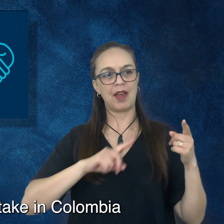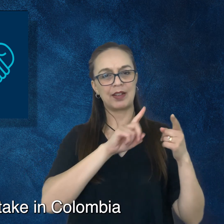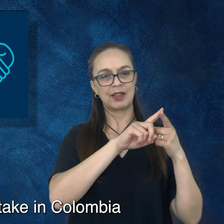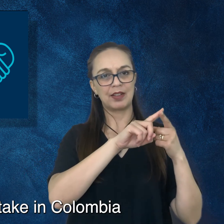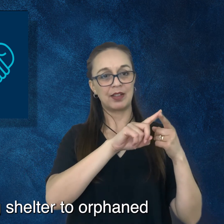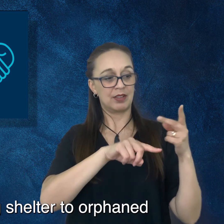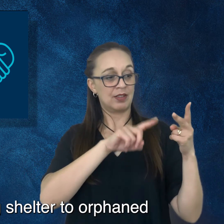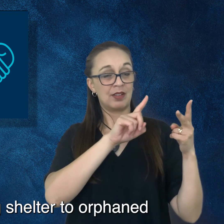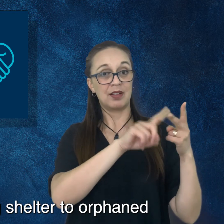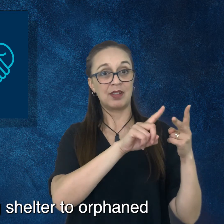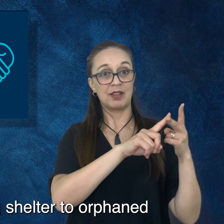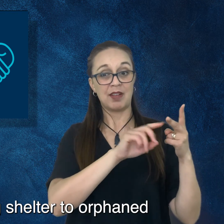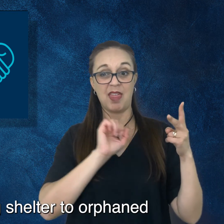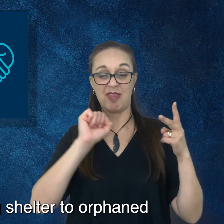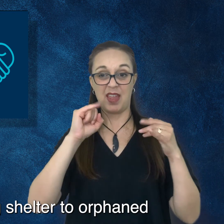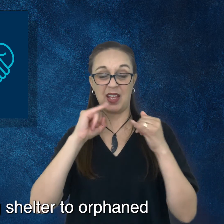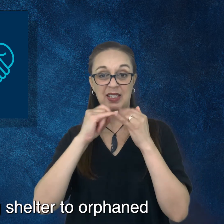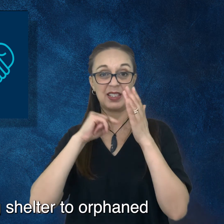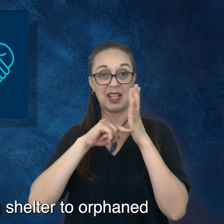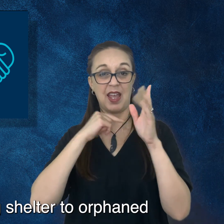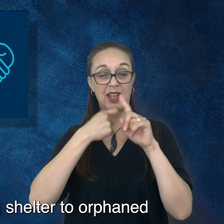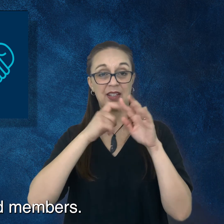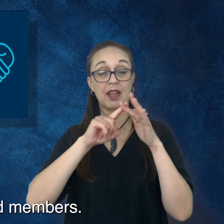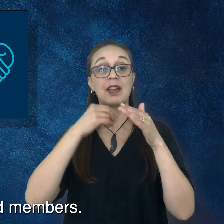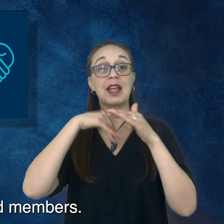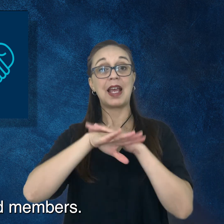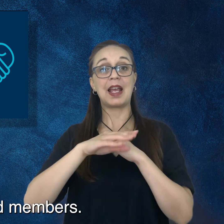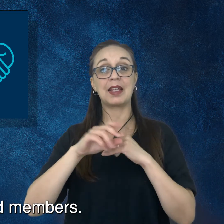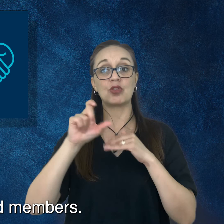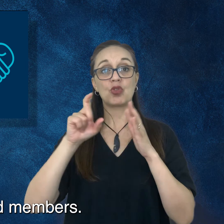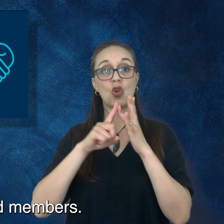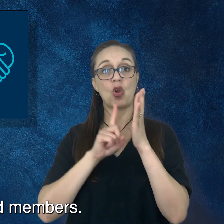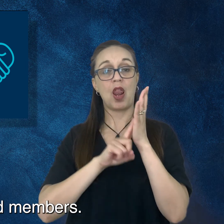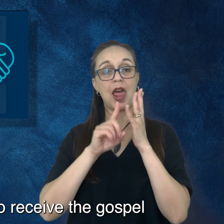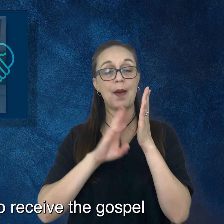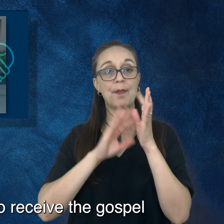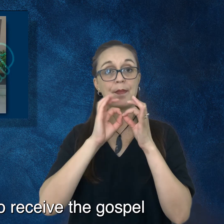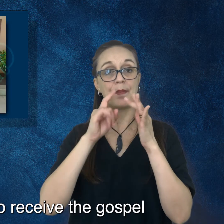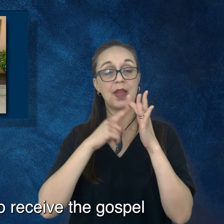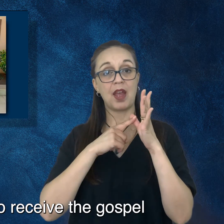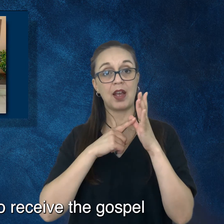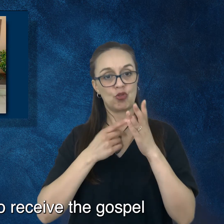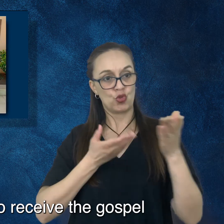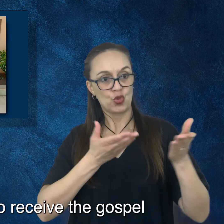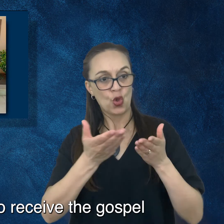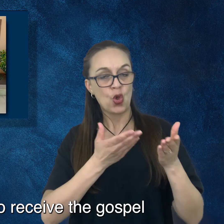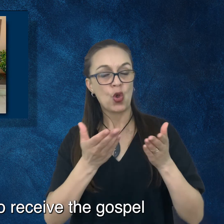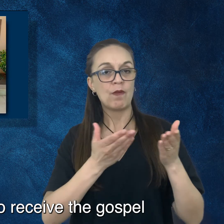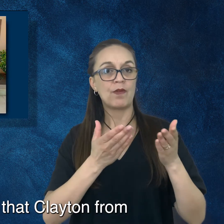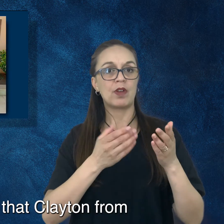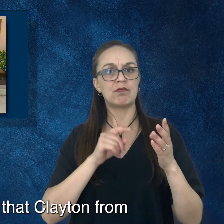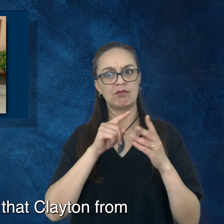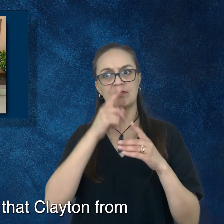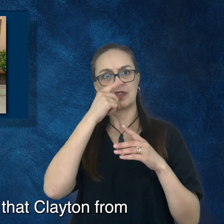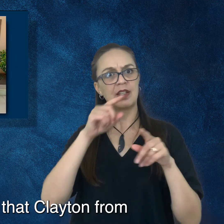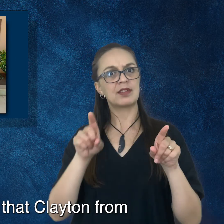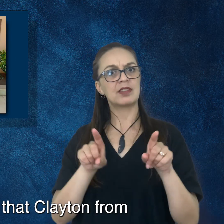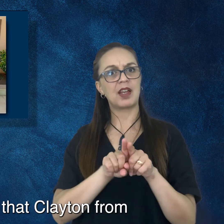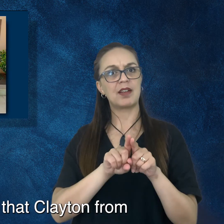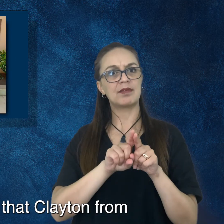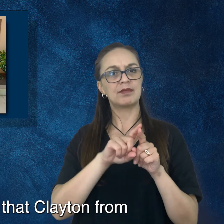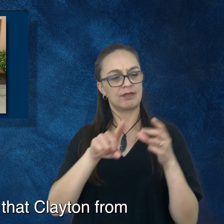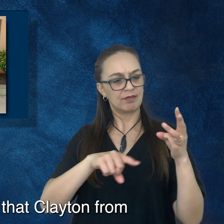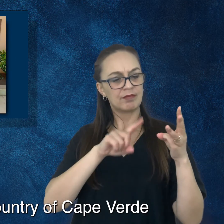Colombia in providing shelter to orphaned ward members. To invite all to receive the gospel in the way that